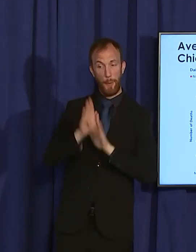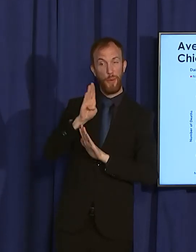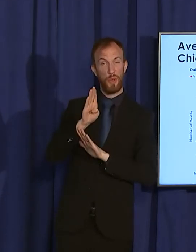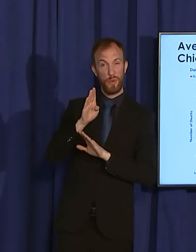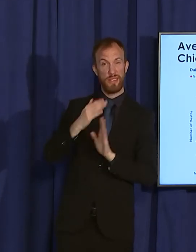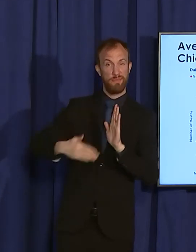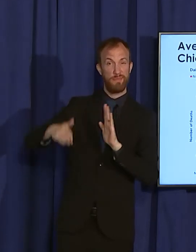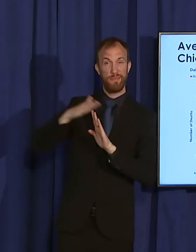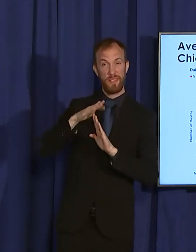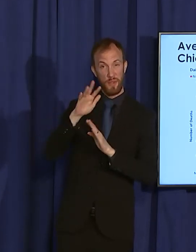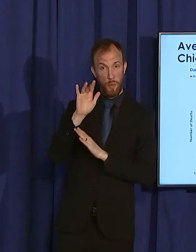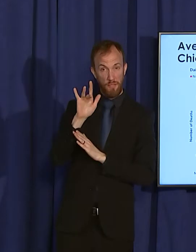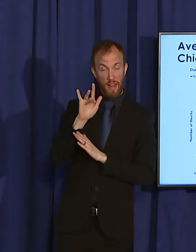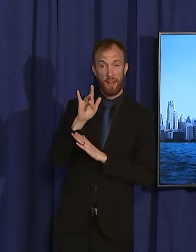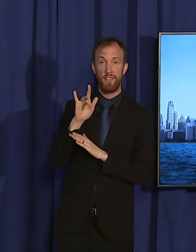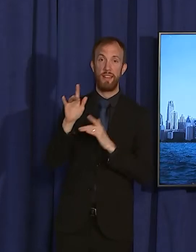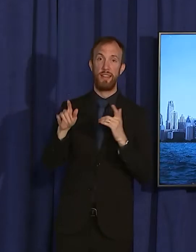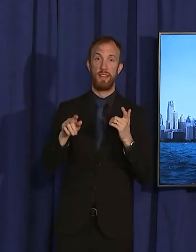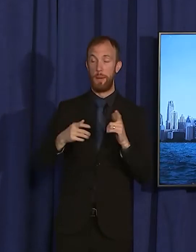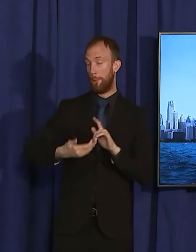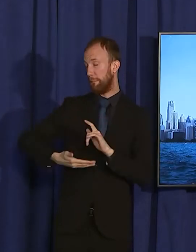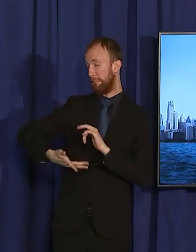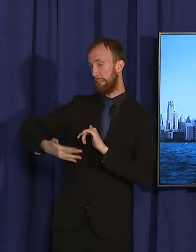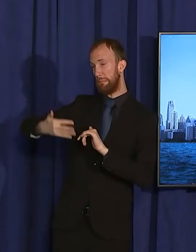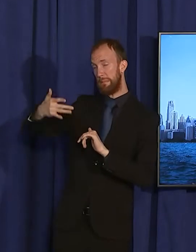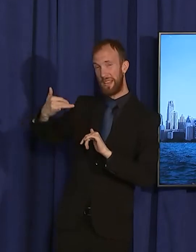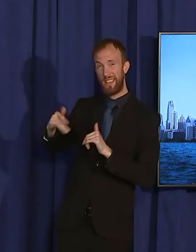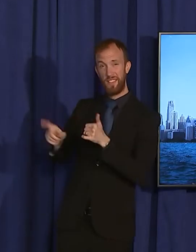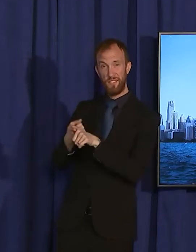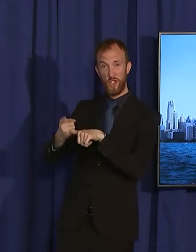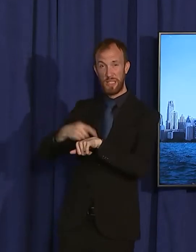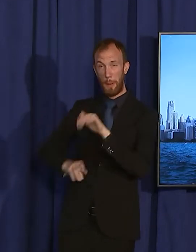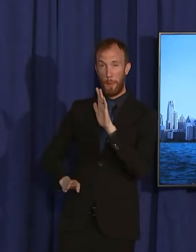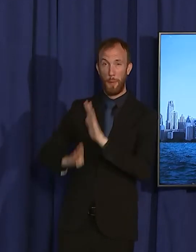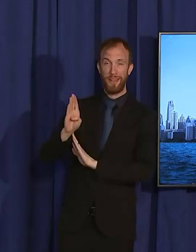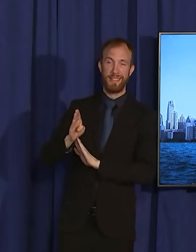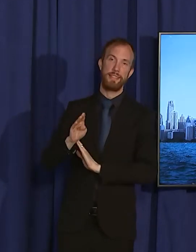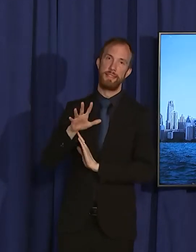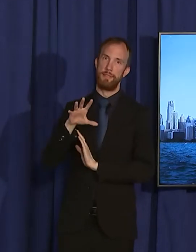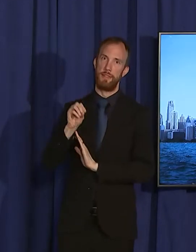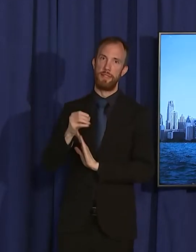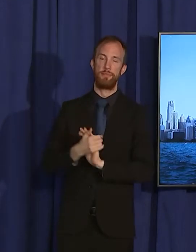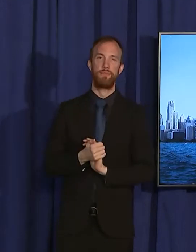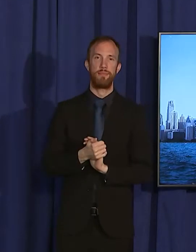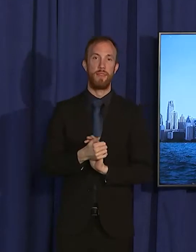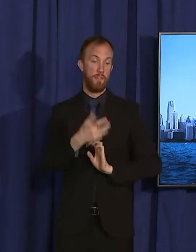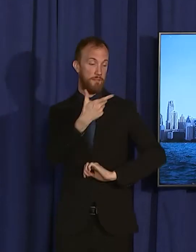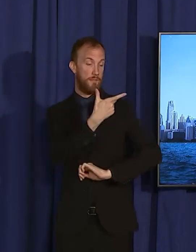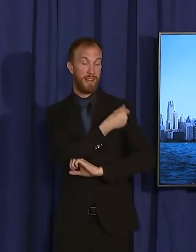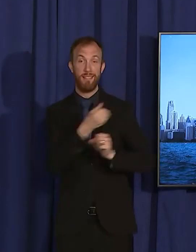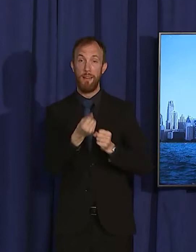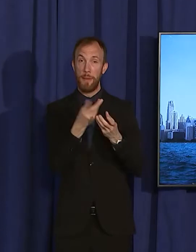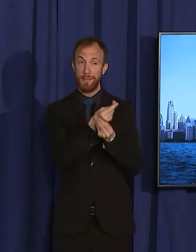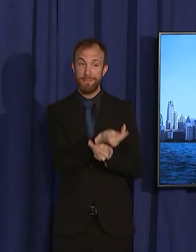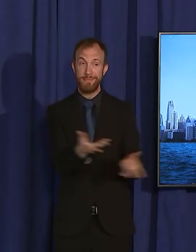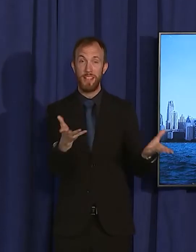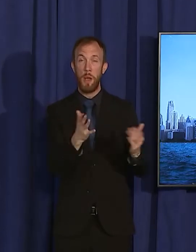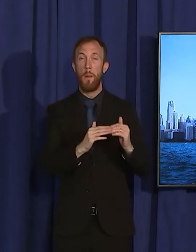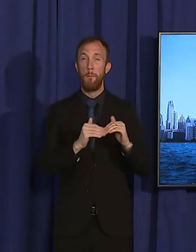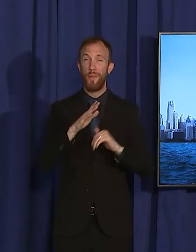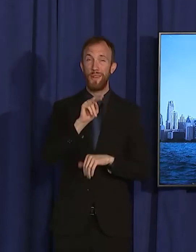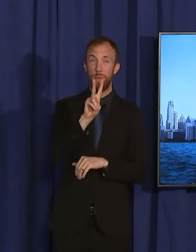50 a day in our first peak. We have passed 2 million COVID-19 vaccine doses administered here in the